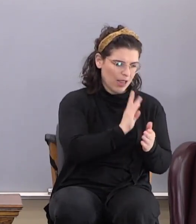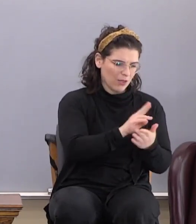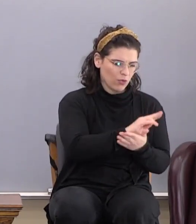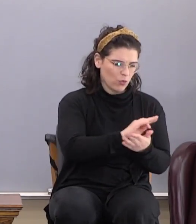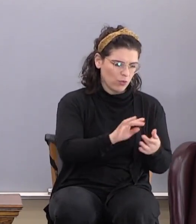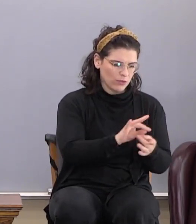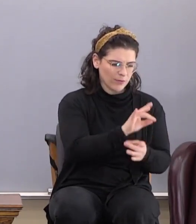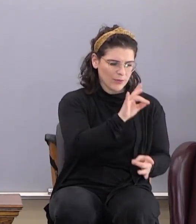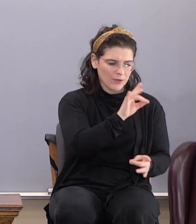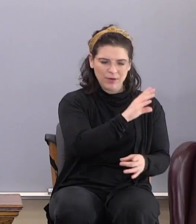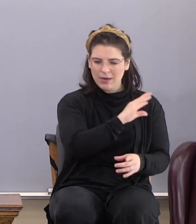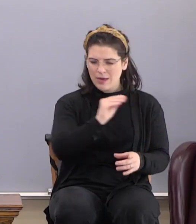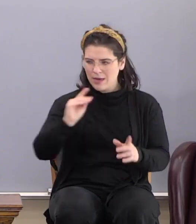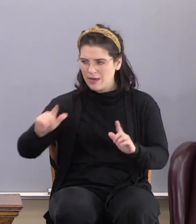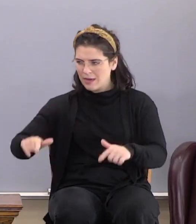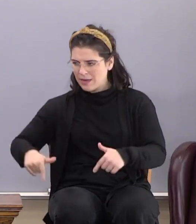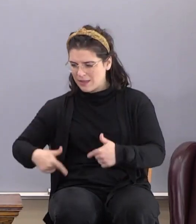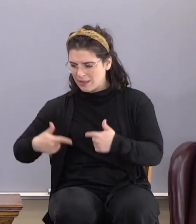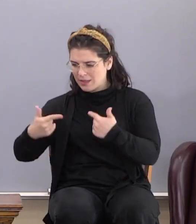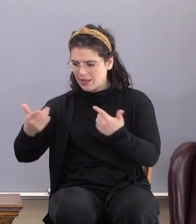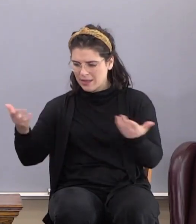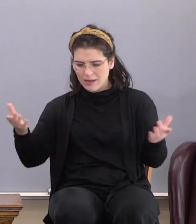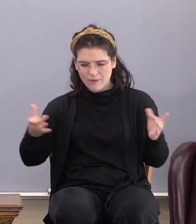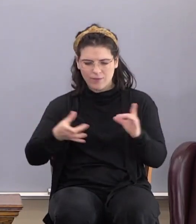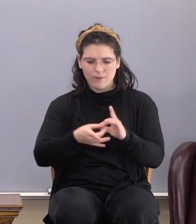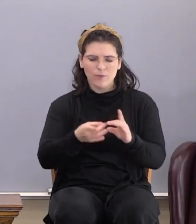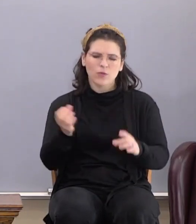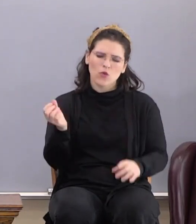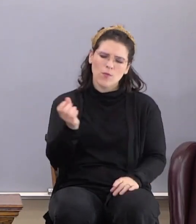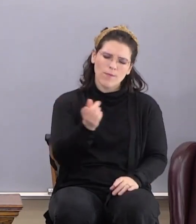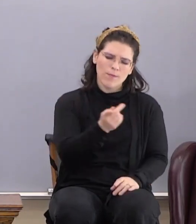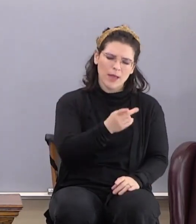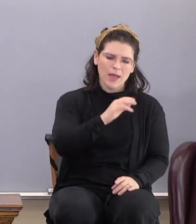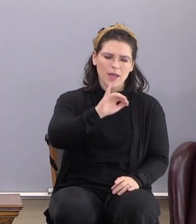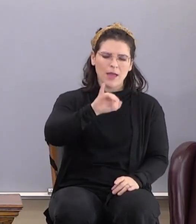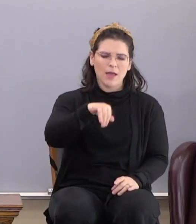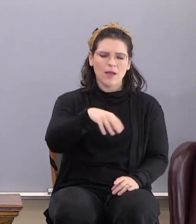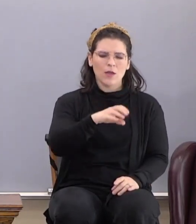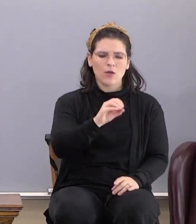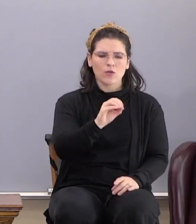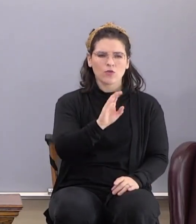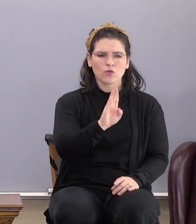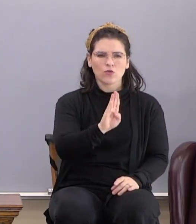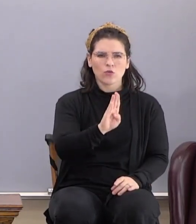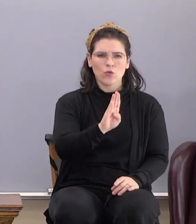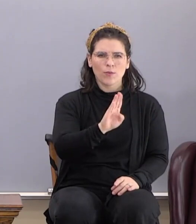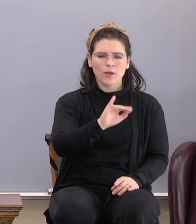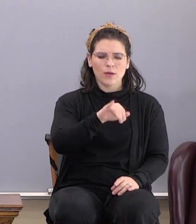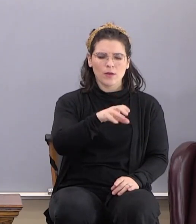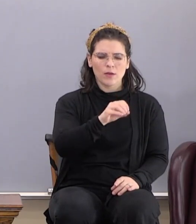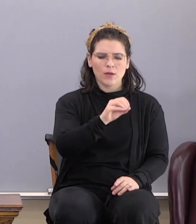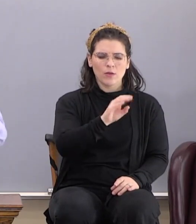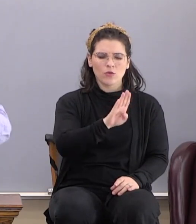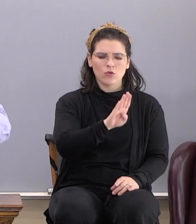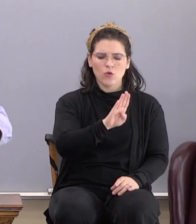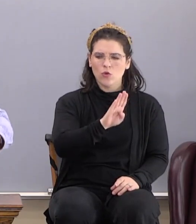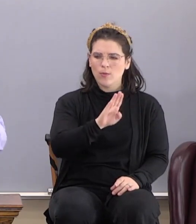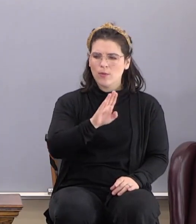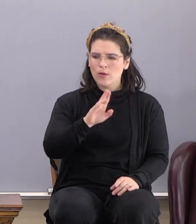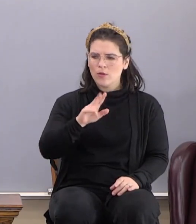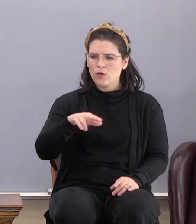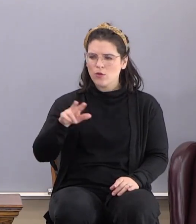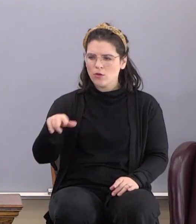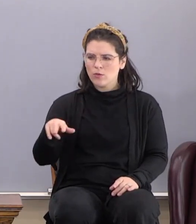Spirit and life. We can go back to Job. Let's go back to Job and notice there at verse